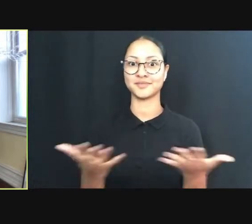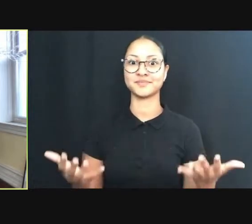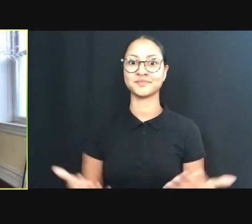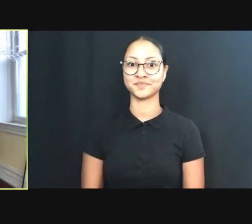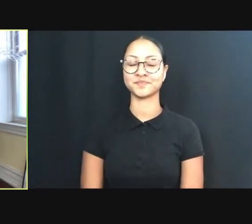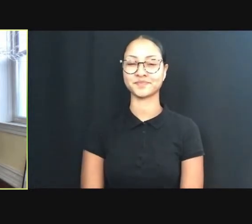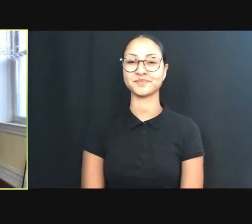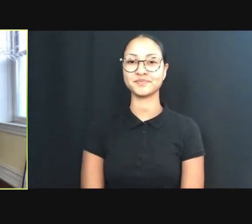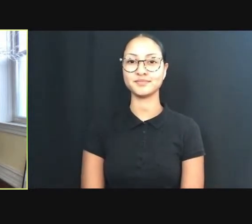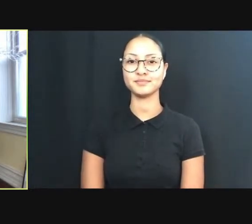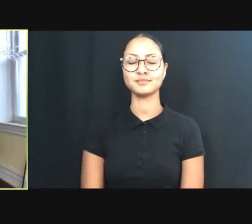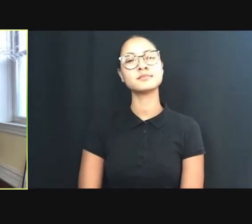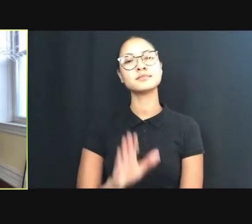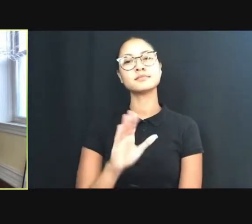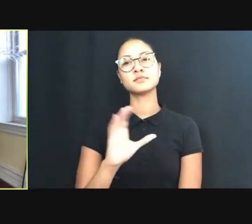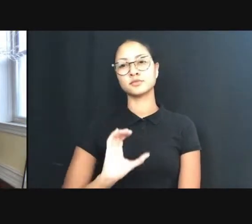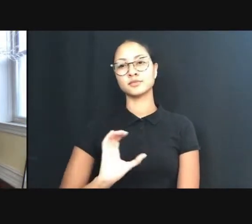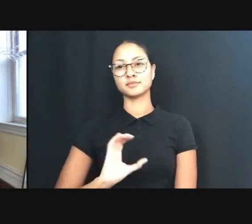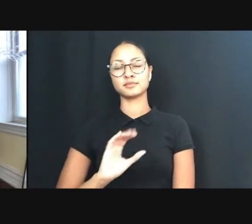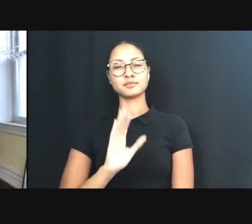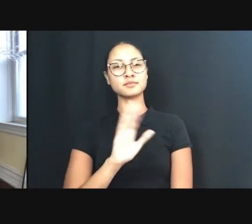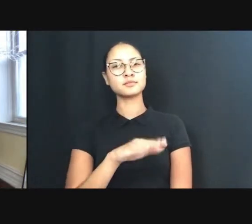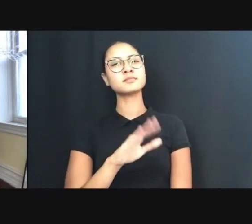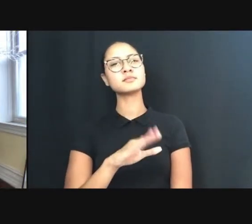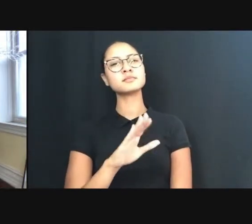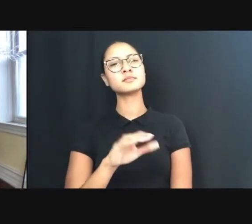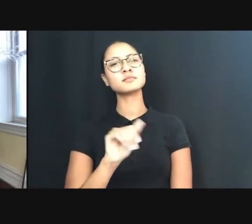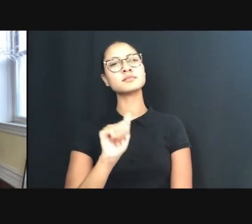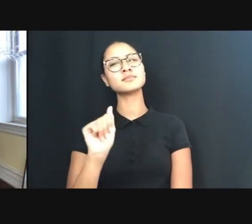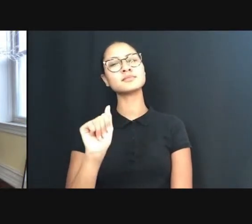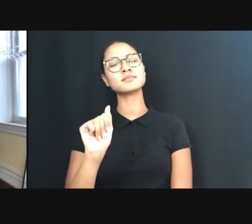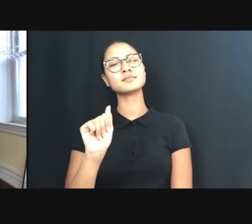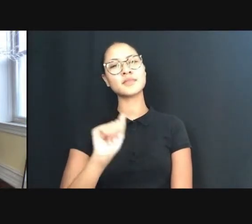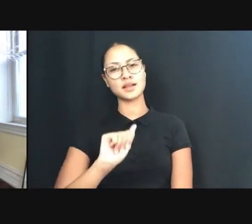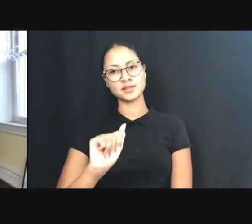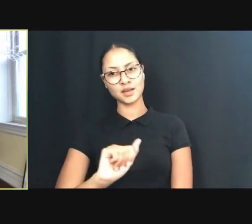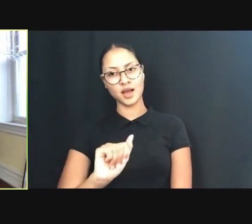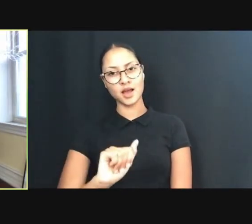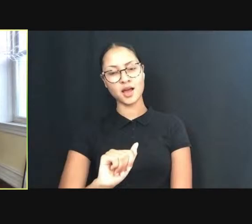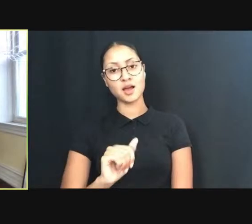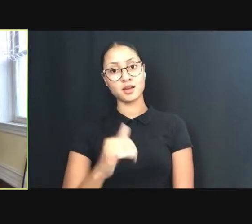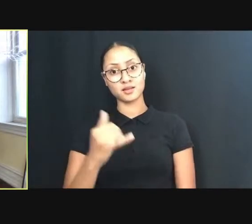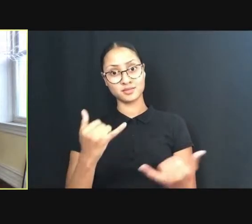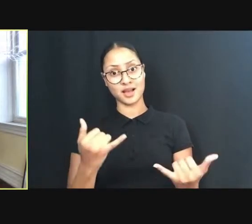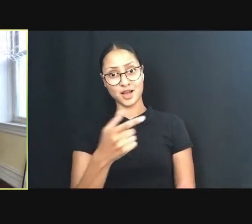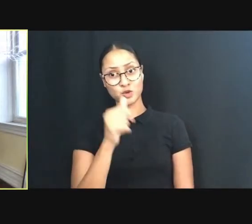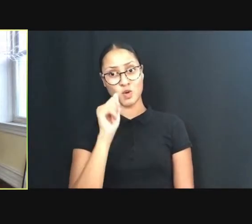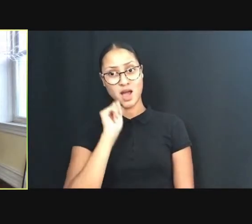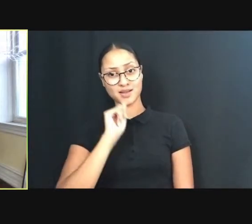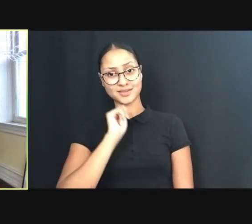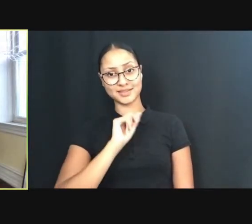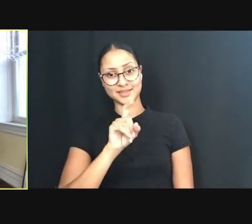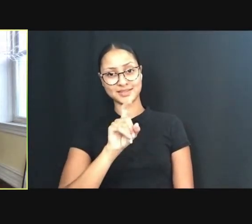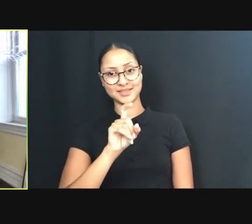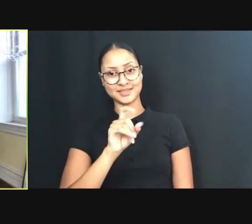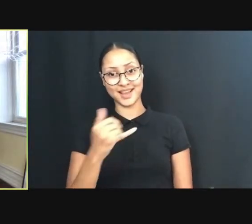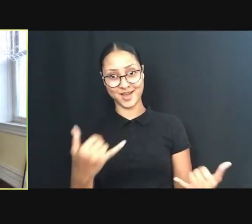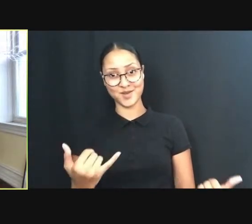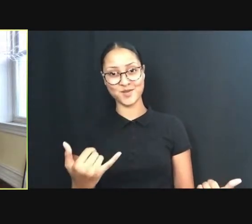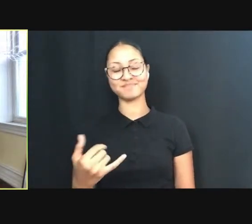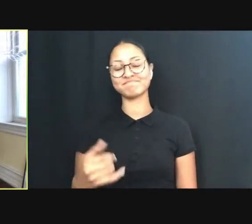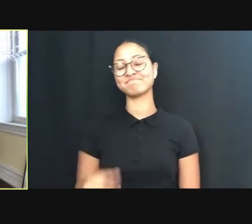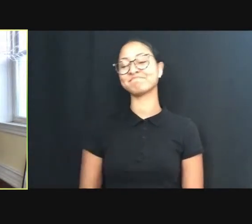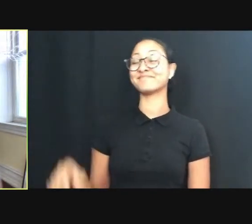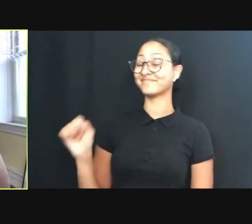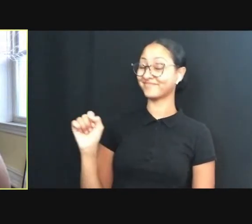Adia, are you an auntie? There's now? More aunties. I am an auntie. I believe I am an